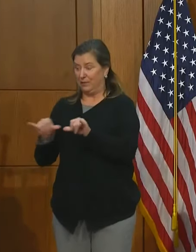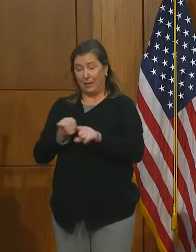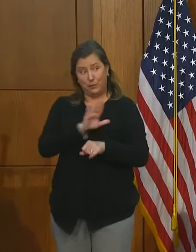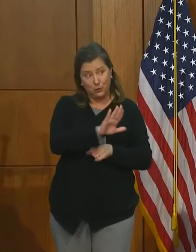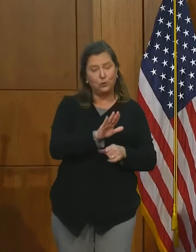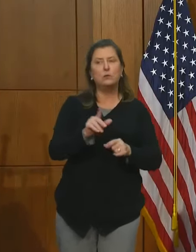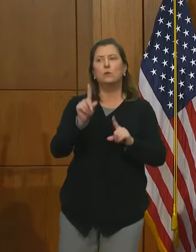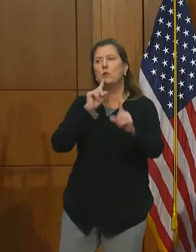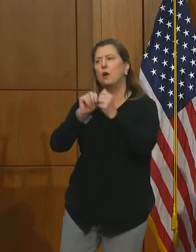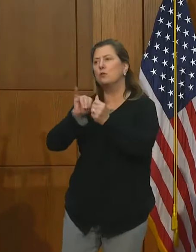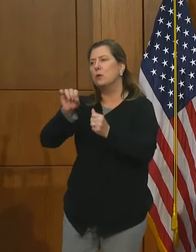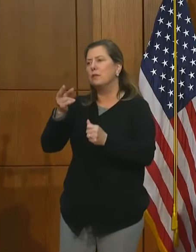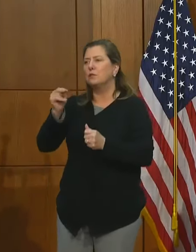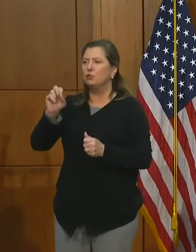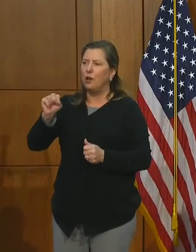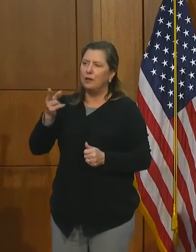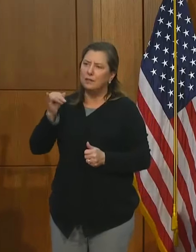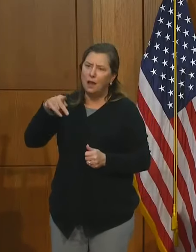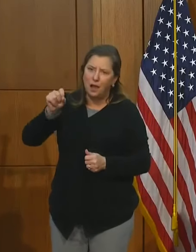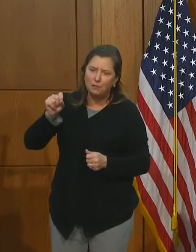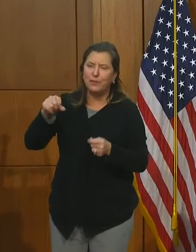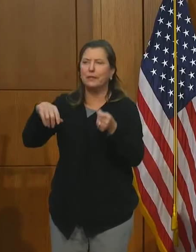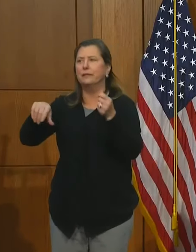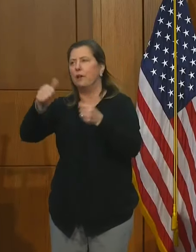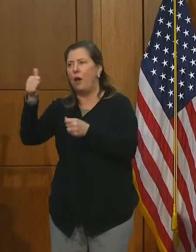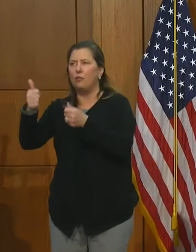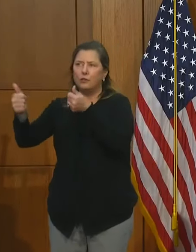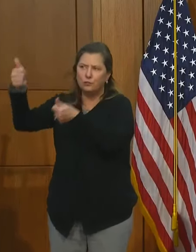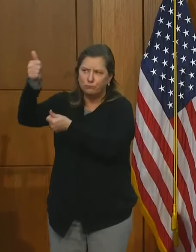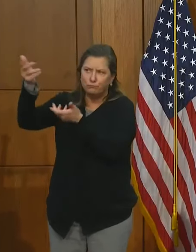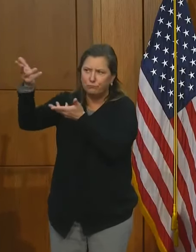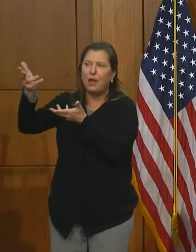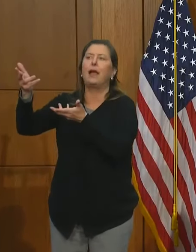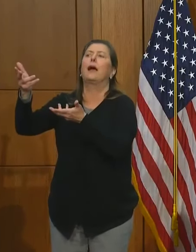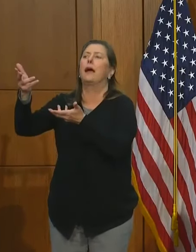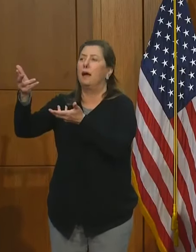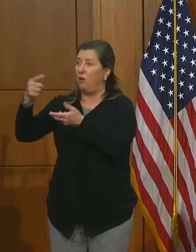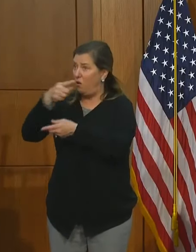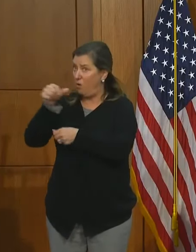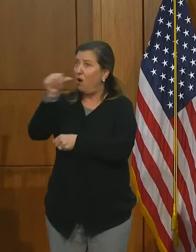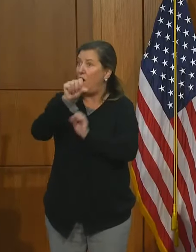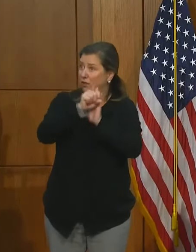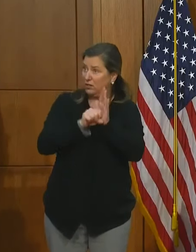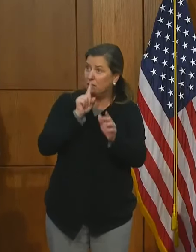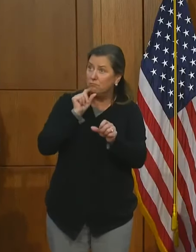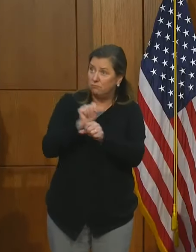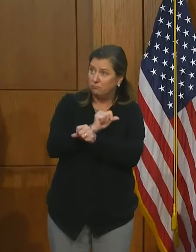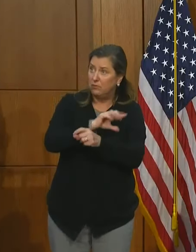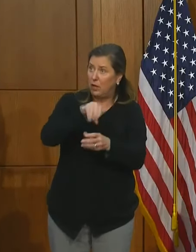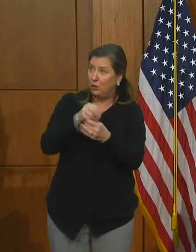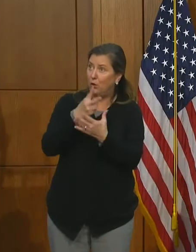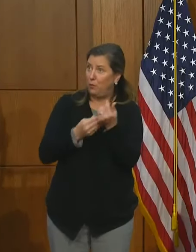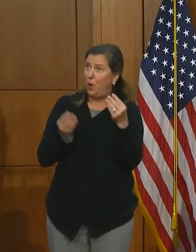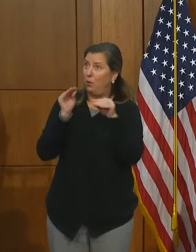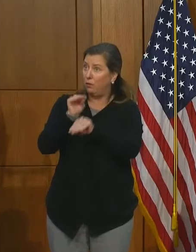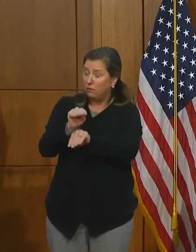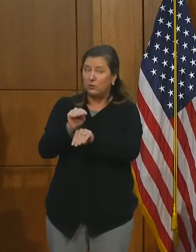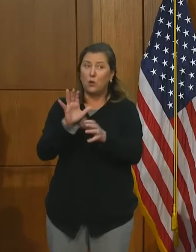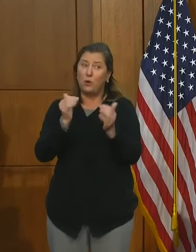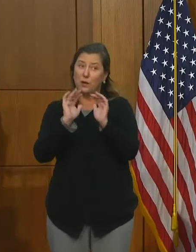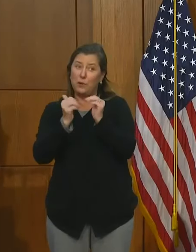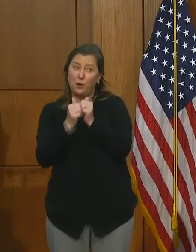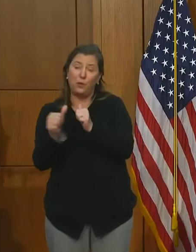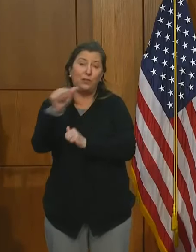to the Johns Hopkins and the Harvards of the world, and it became clear that other states are including serological testing. So if you're going to compare us to